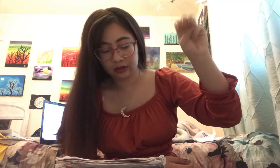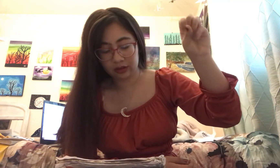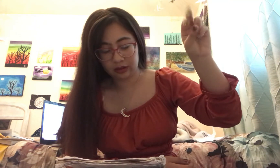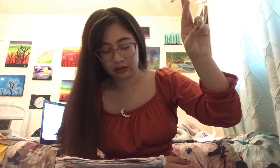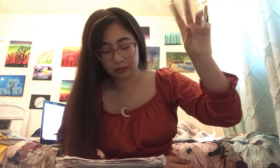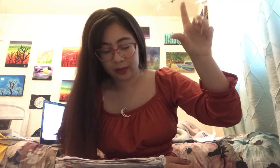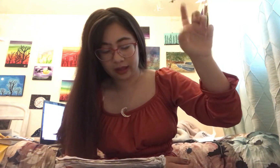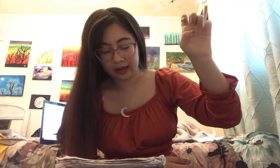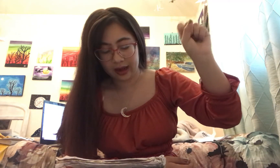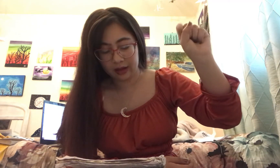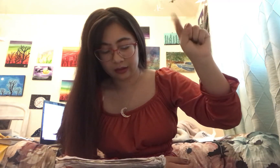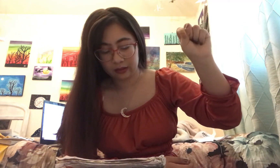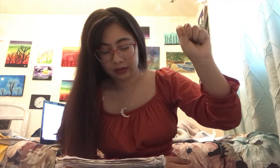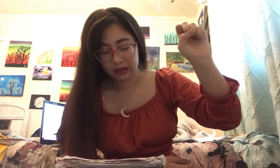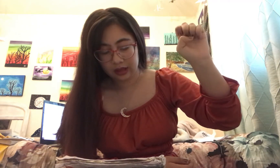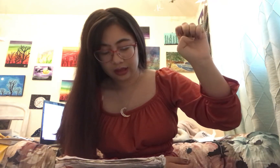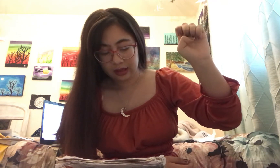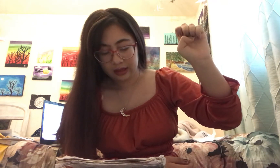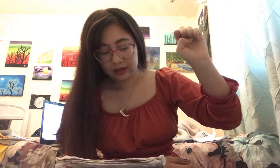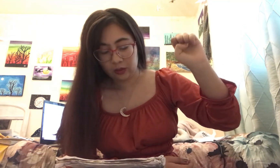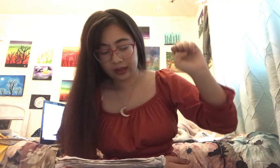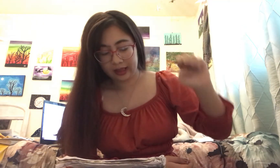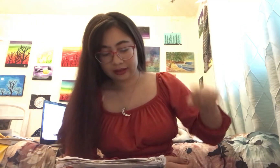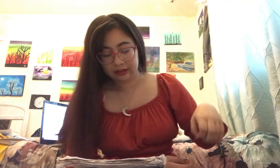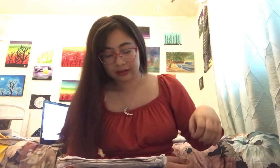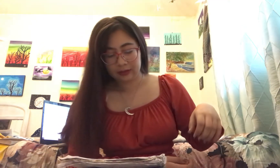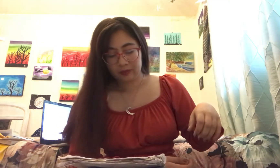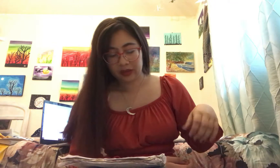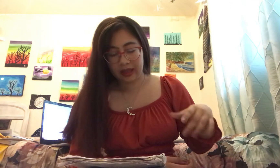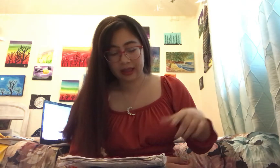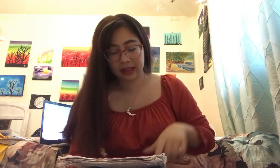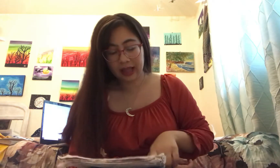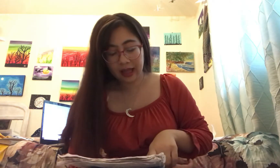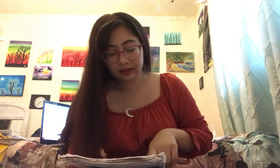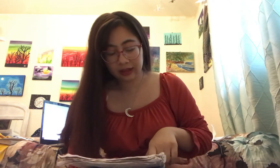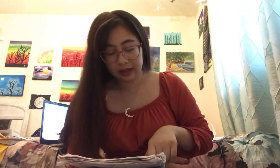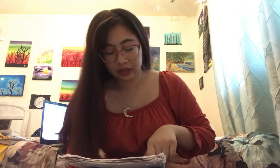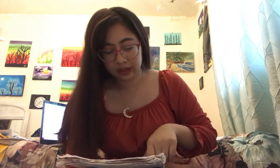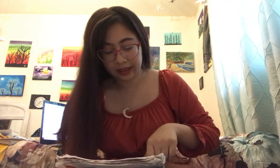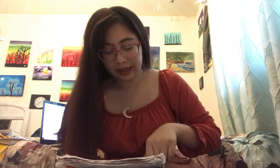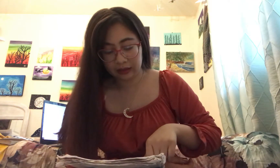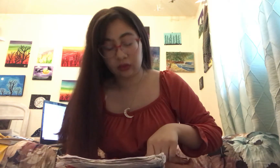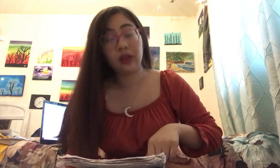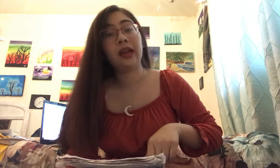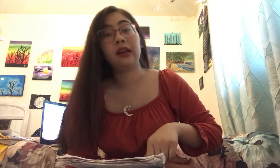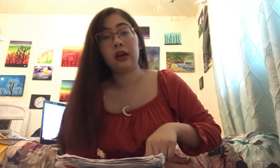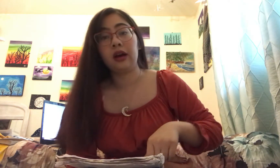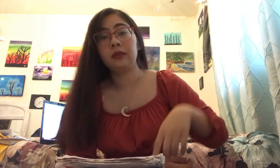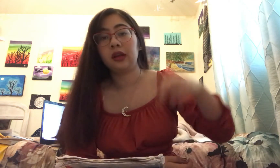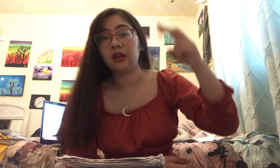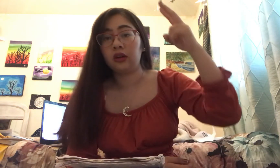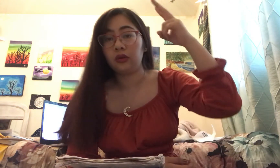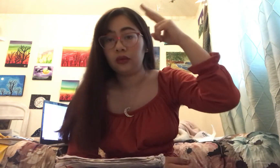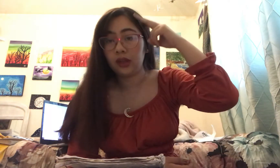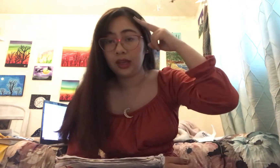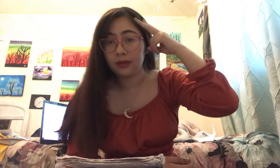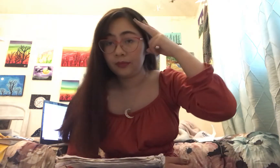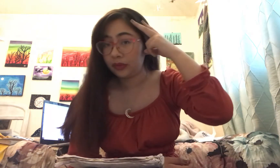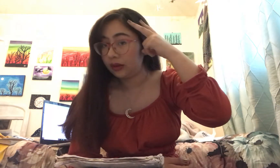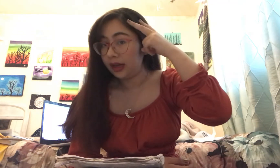you'd spell it out, Timor-Leste. And the last country is Vietnam, and you'd go V right here